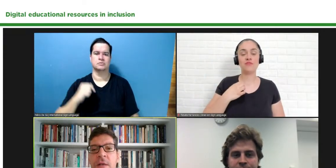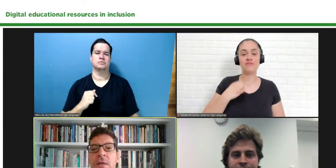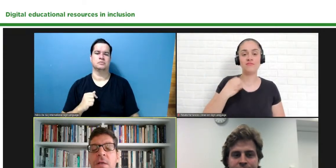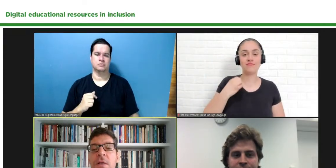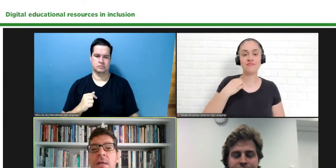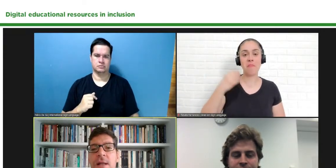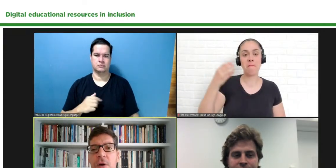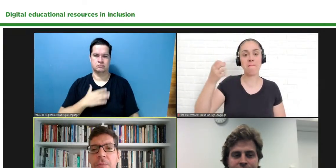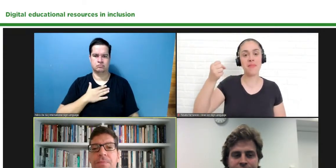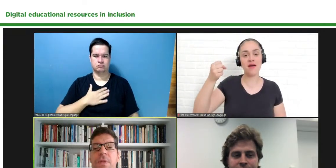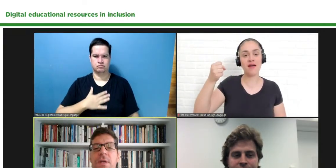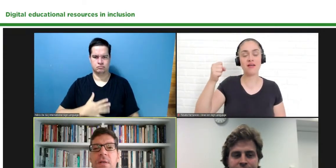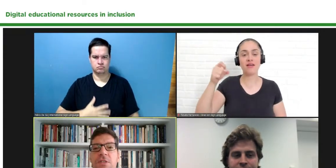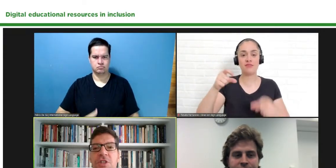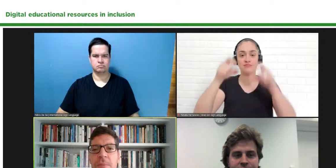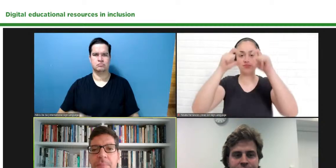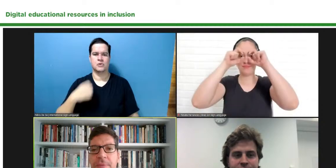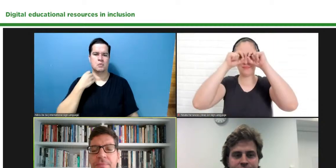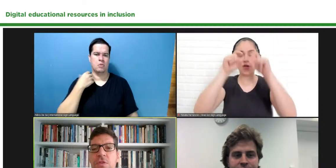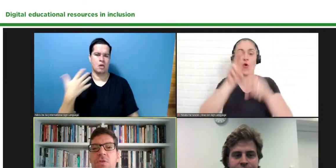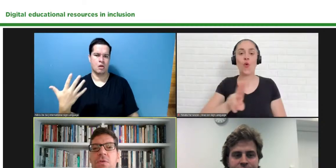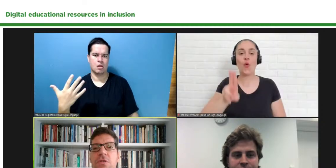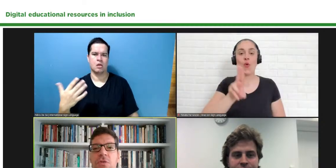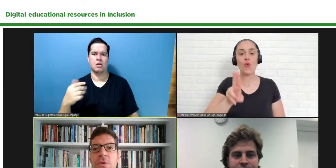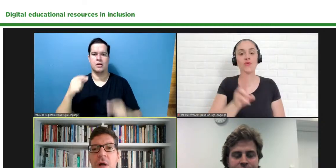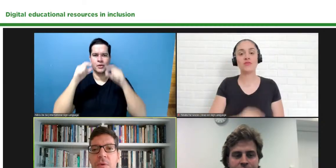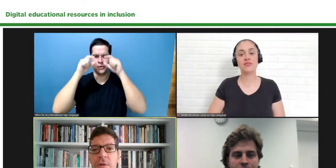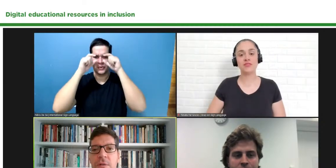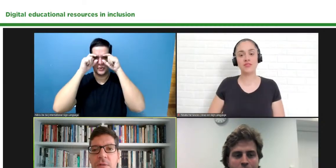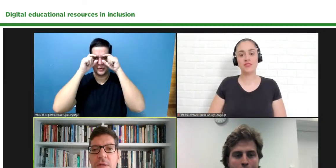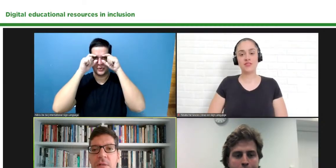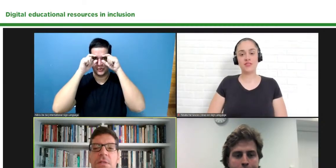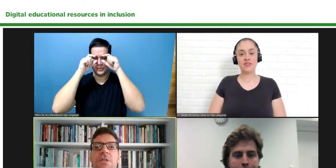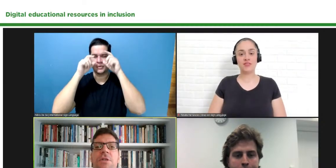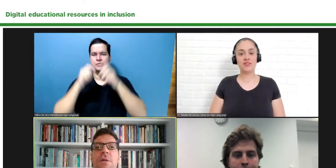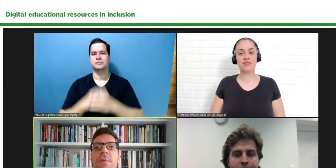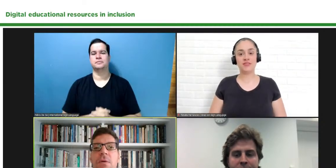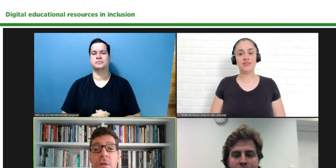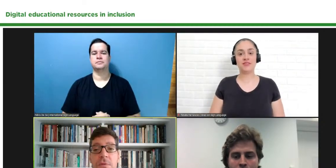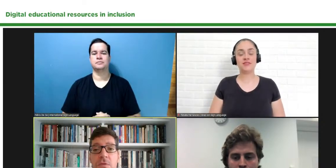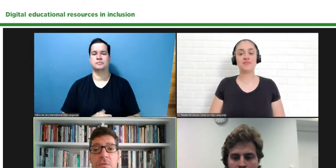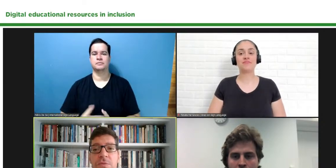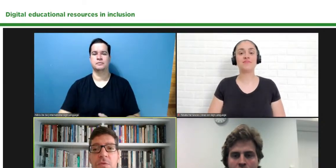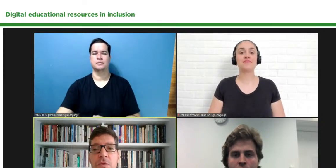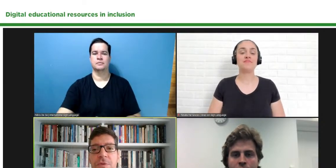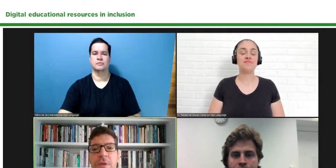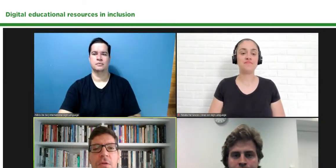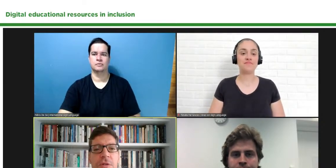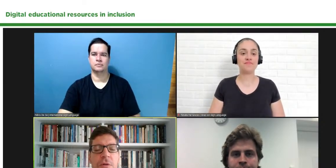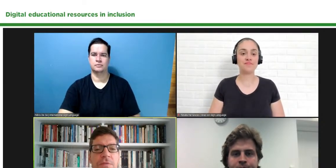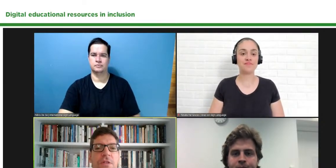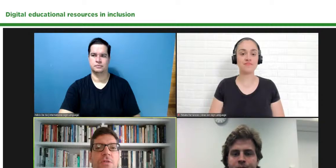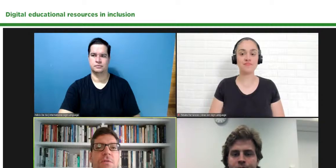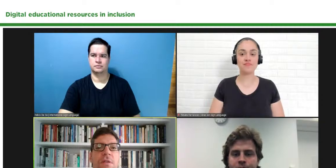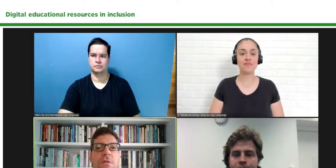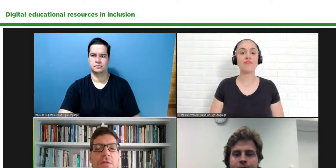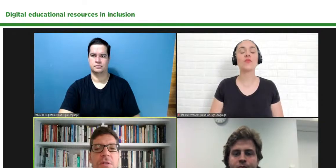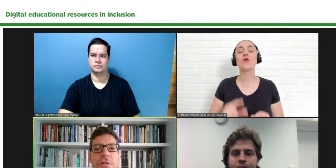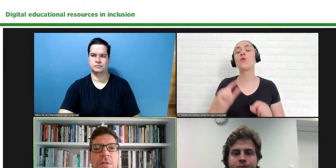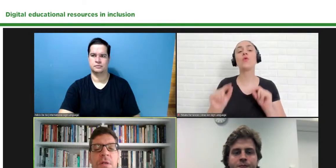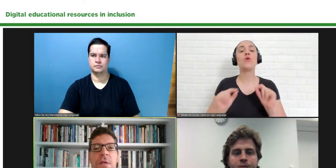glasses. Now, jumping into our discussion about the contribution of